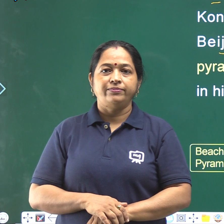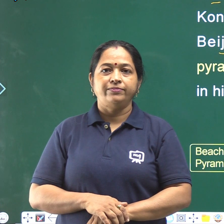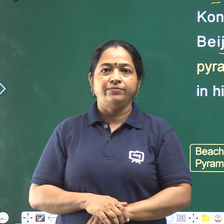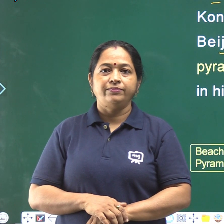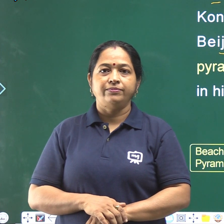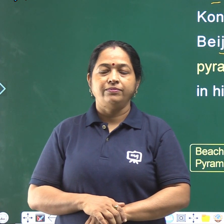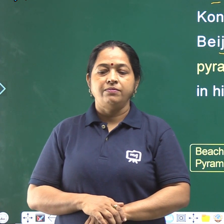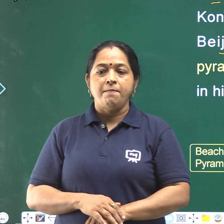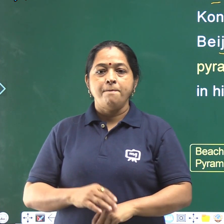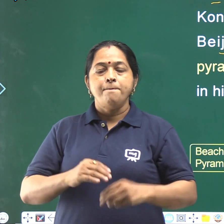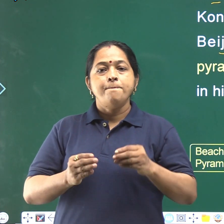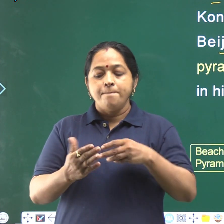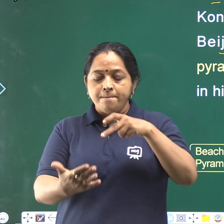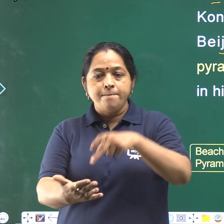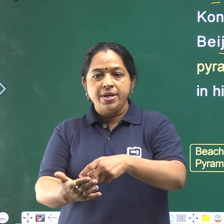Beijing in China